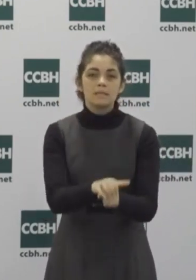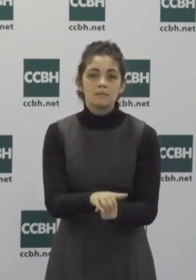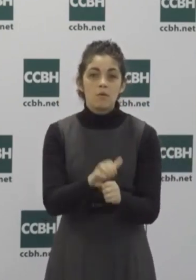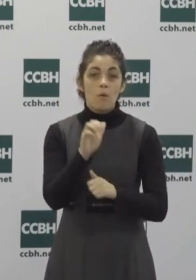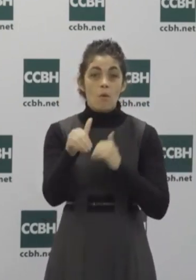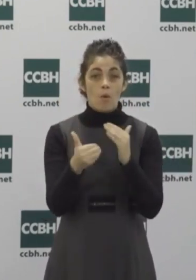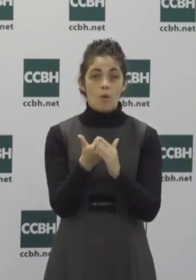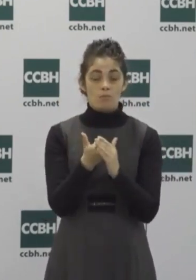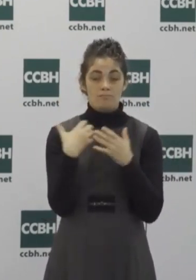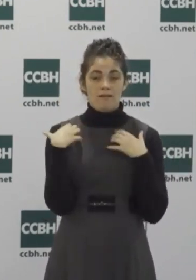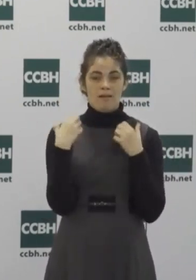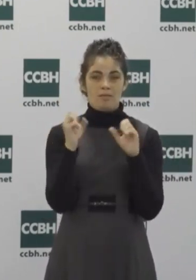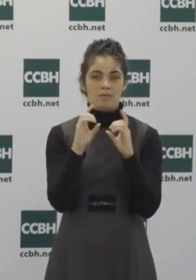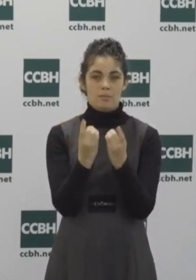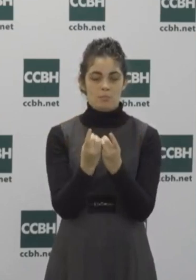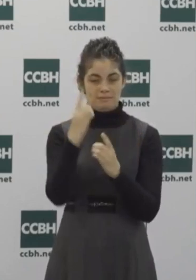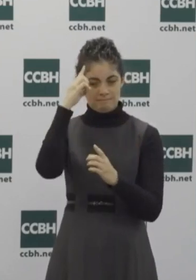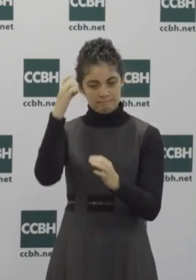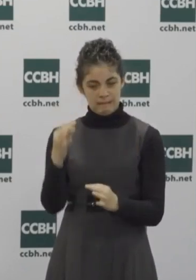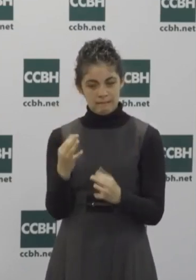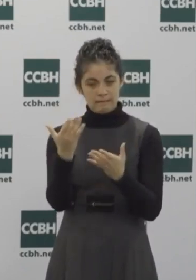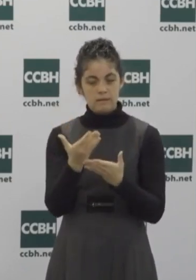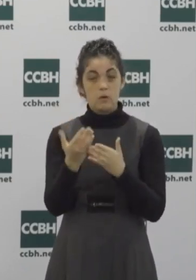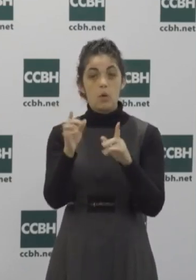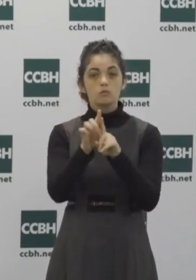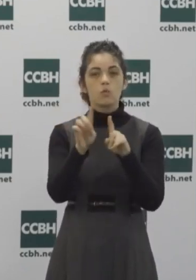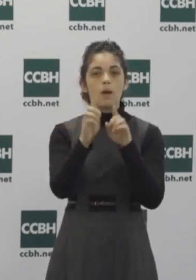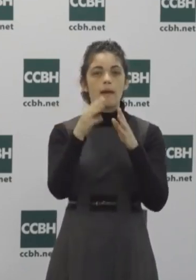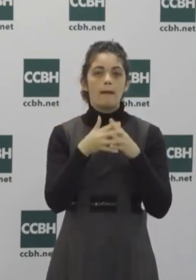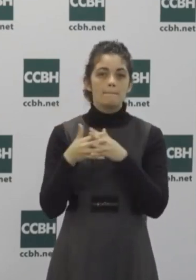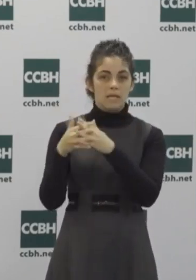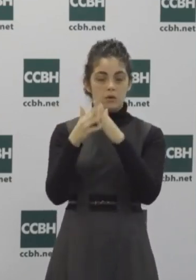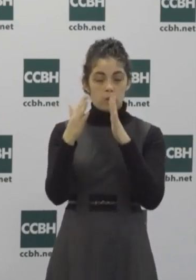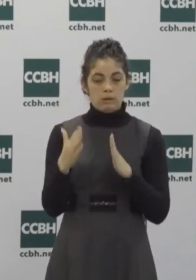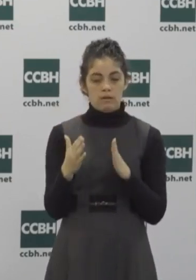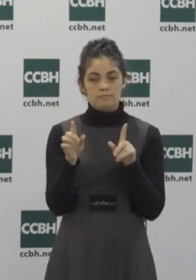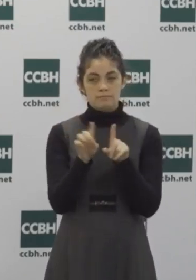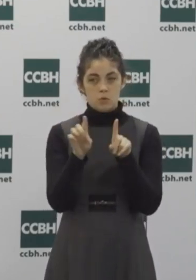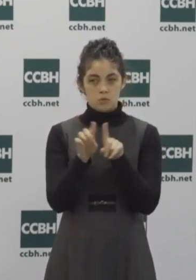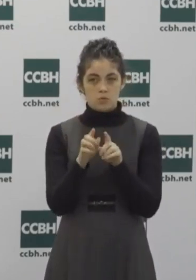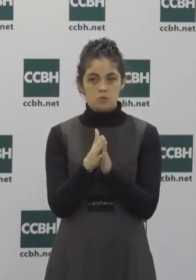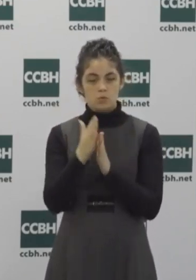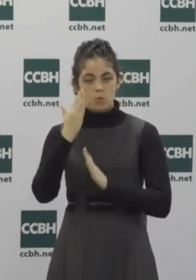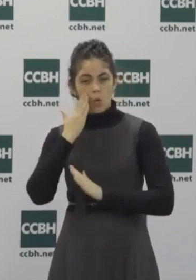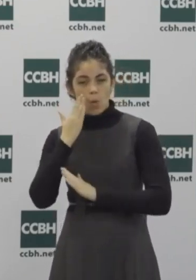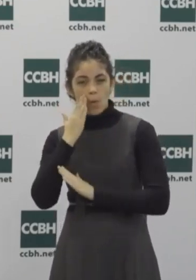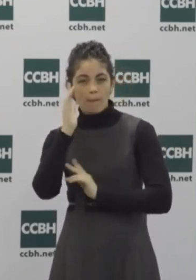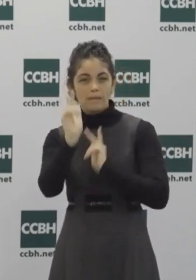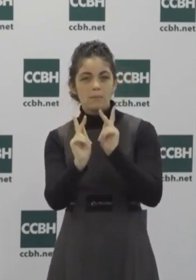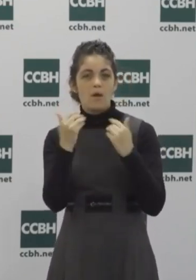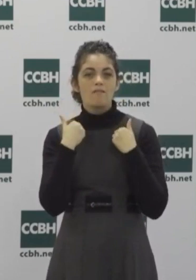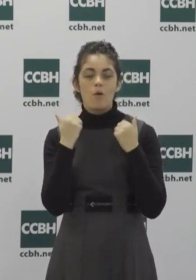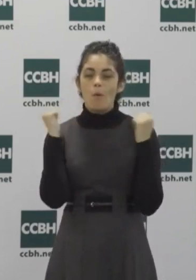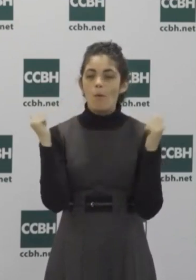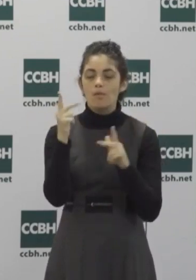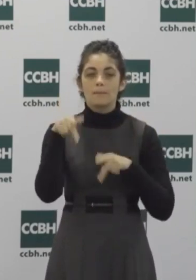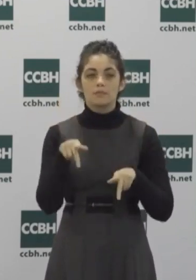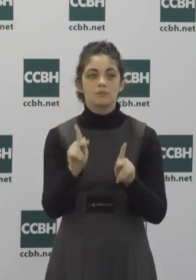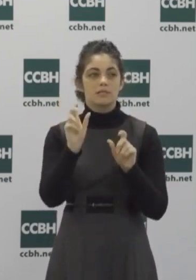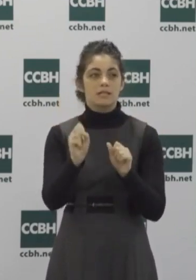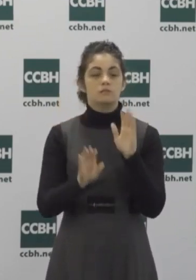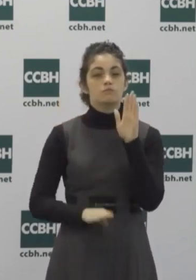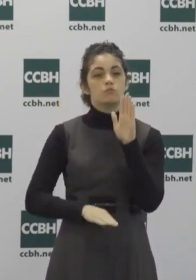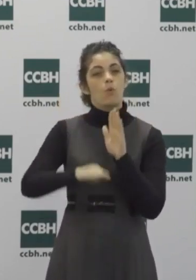each health department makes in Ohio and around America, to be there to assure that people have every opportunity to grow